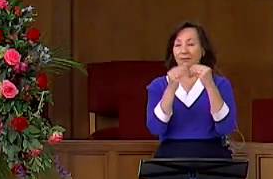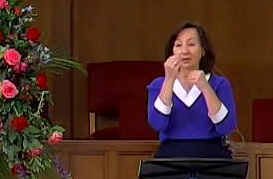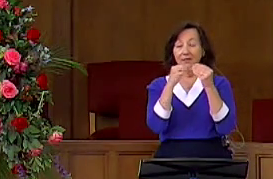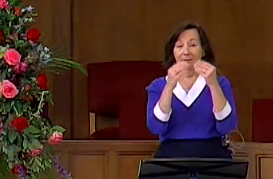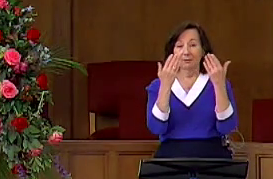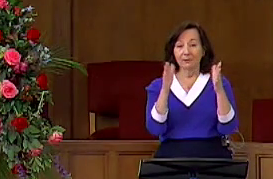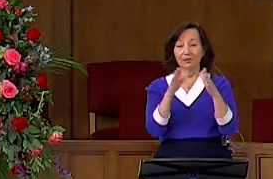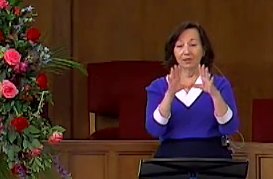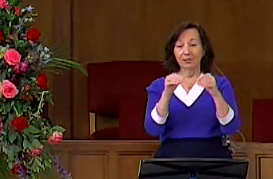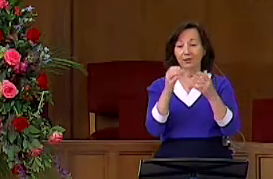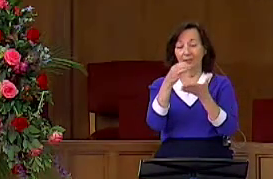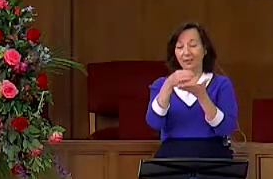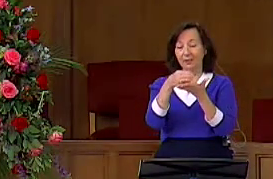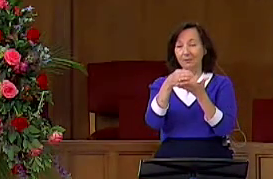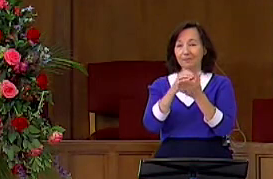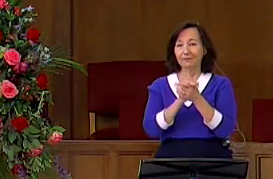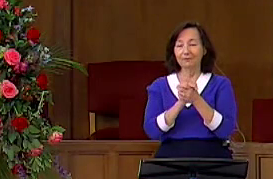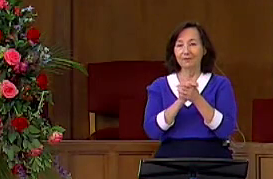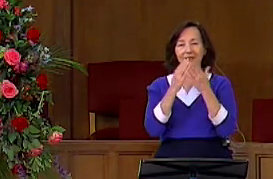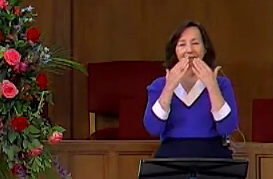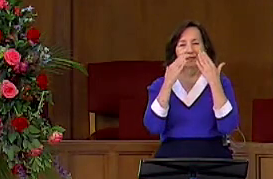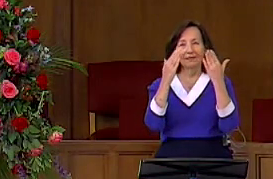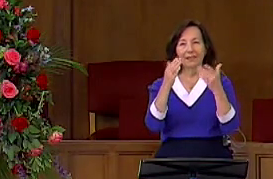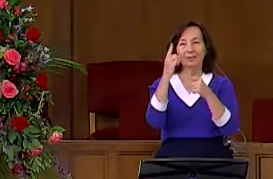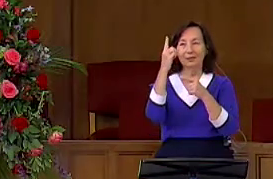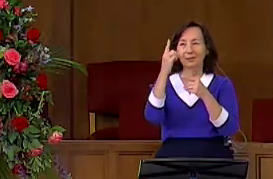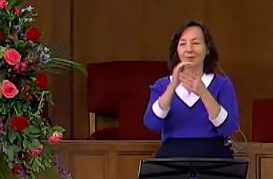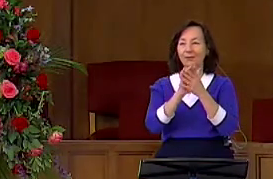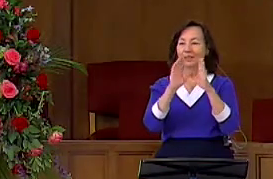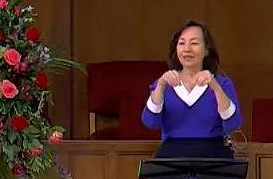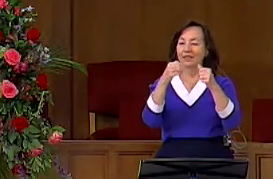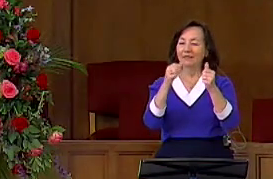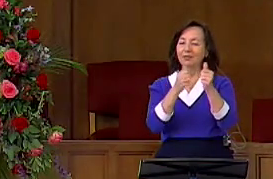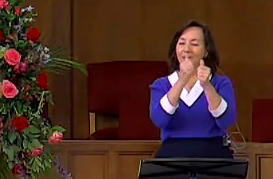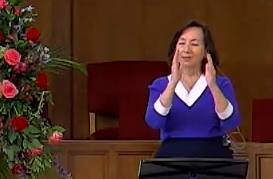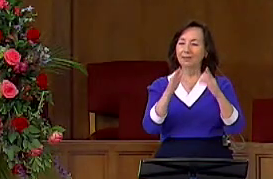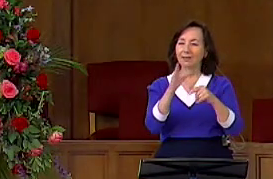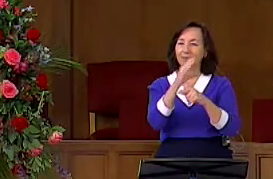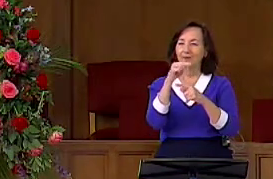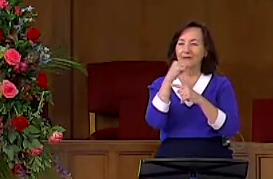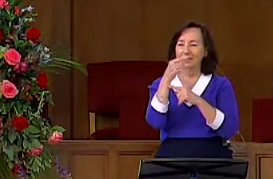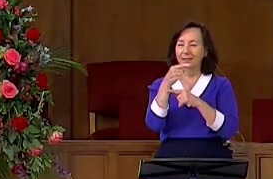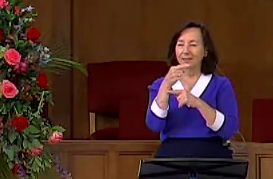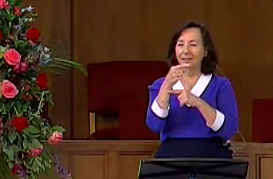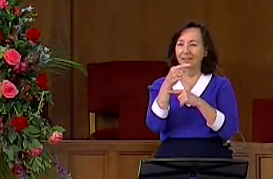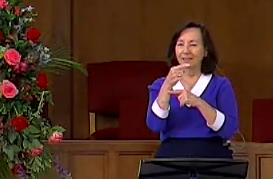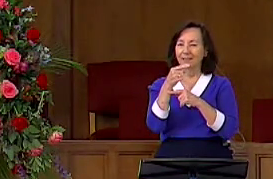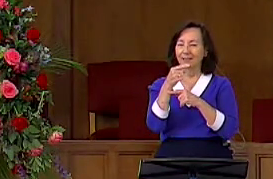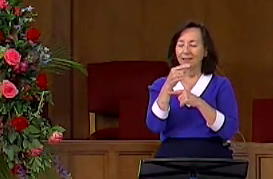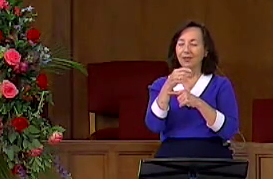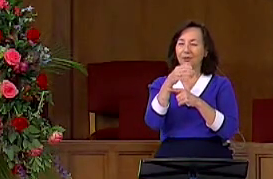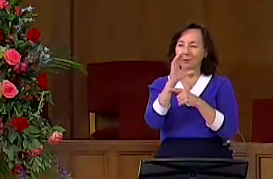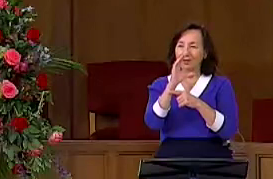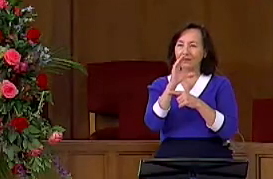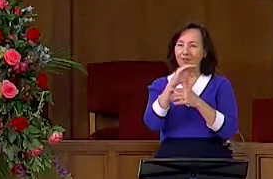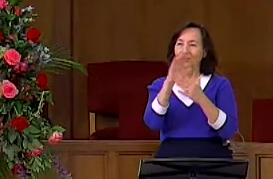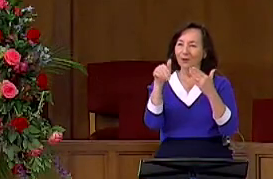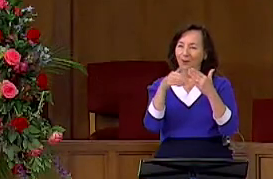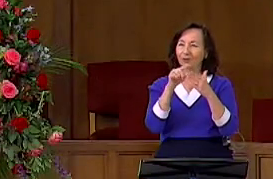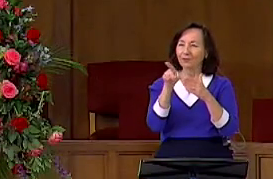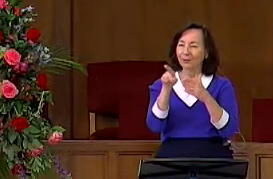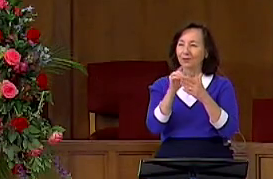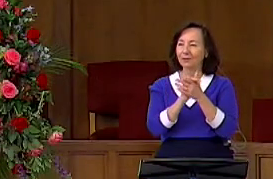over, he took the cup, gave thanks to you, gave it to his disciples, and said, "Drink of this, all of